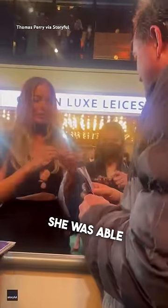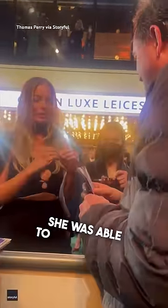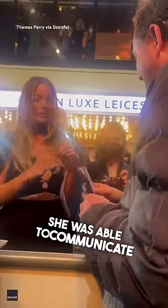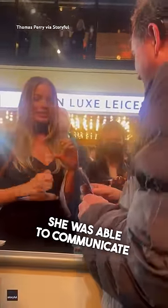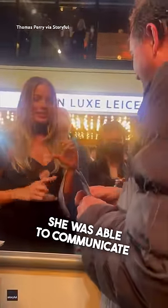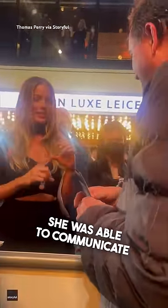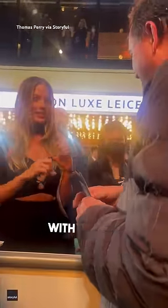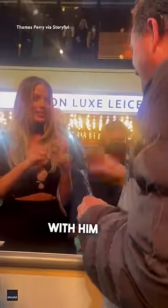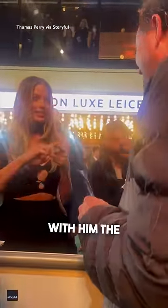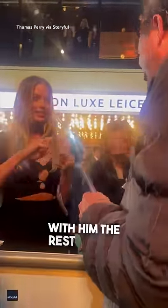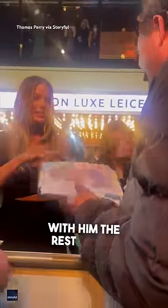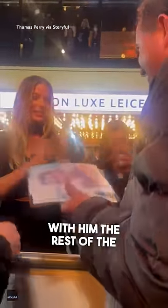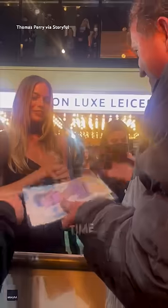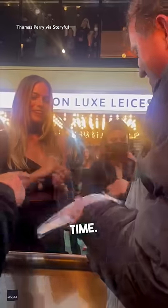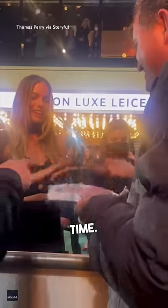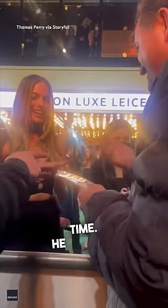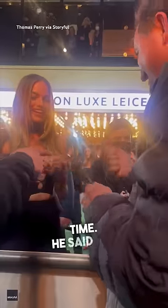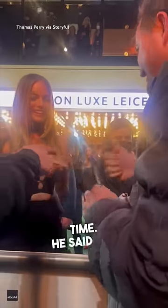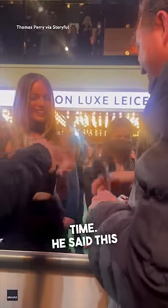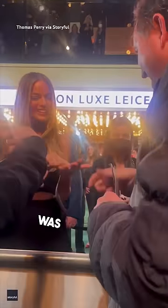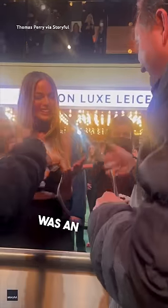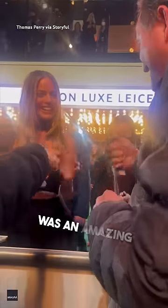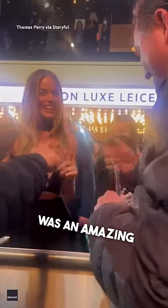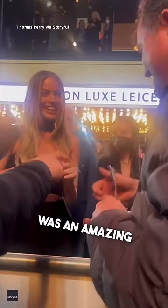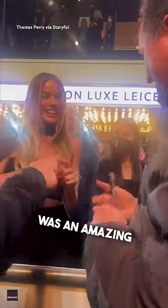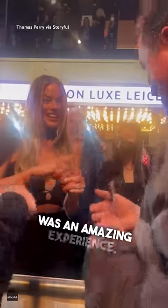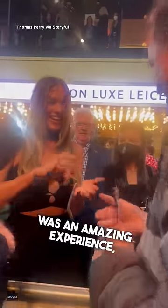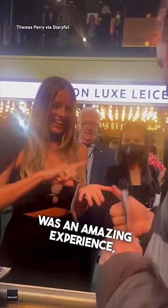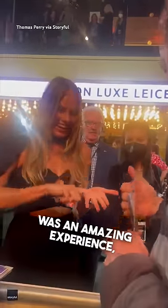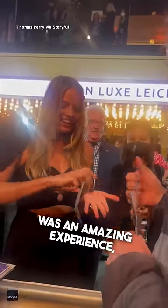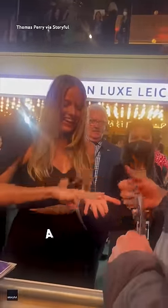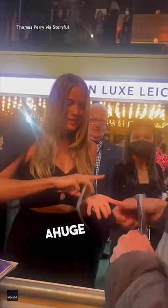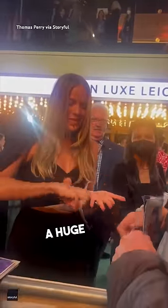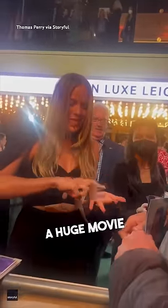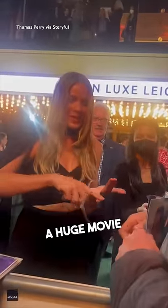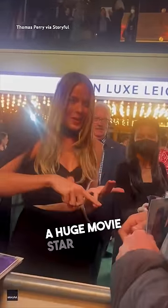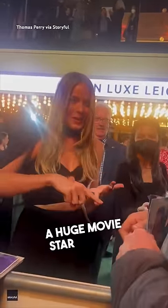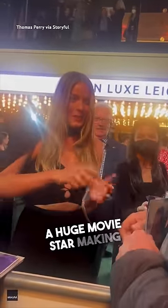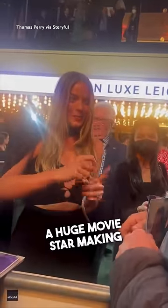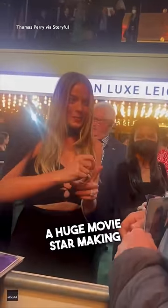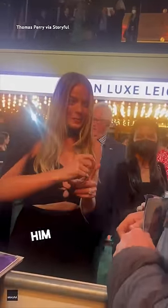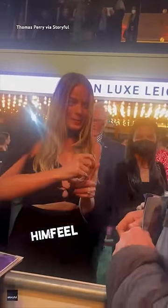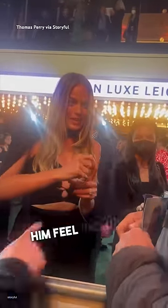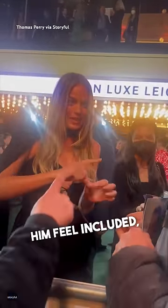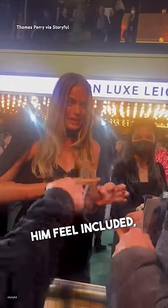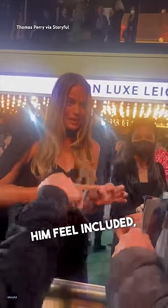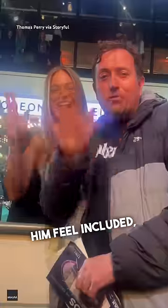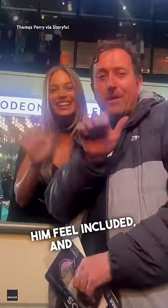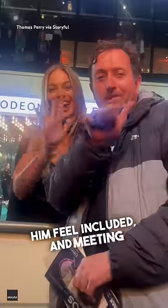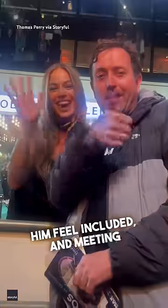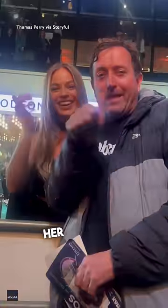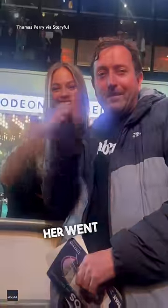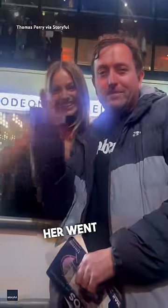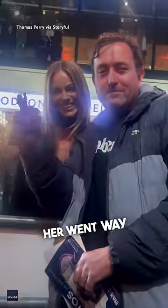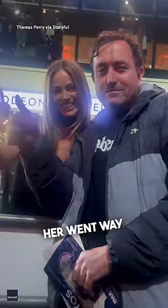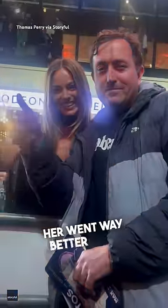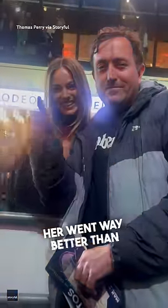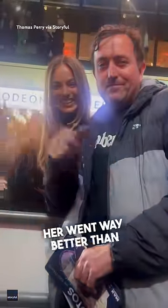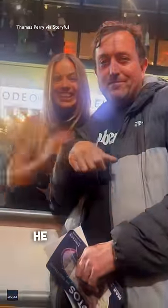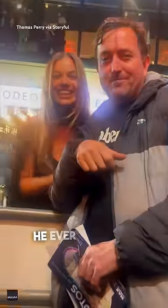to communicate with him the rest of the time he said this was an amazing experience a huge movie star making him feel included and meeting her went way better than he ever